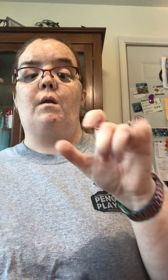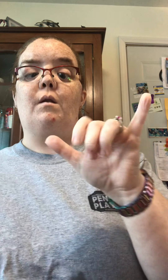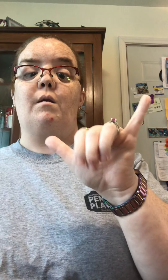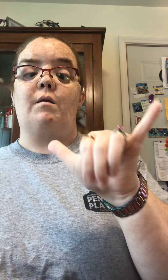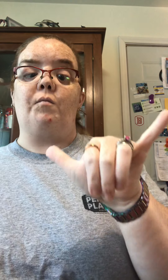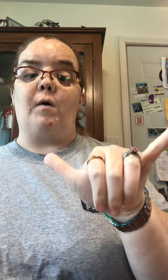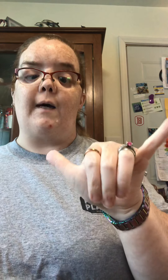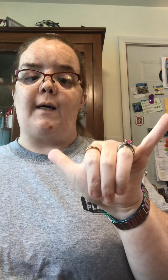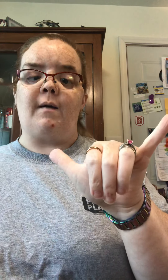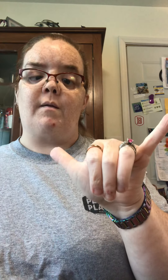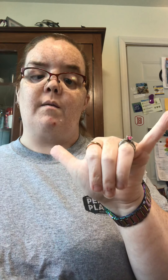This is Y.